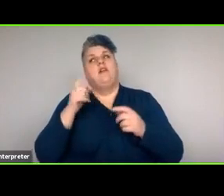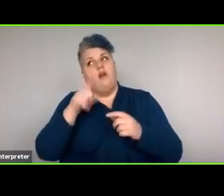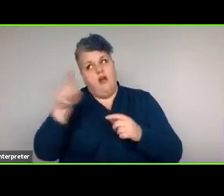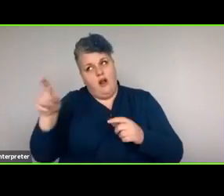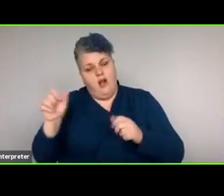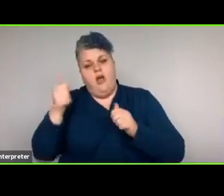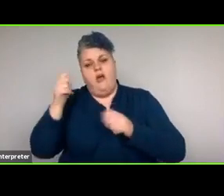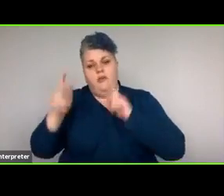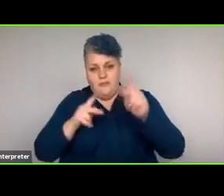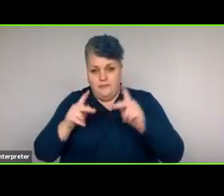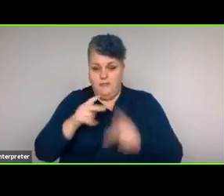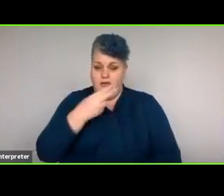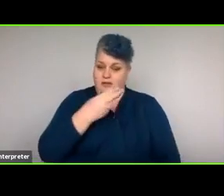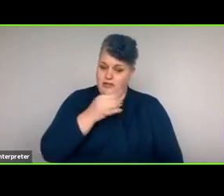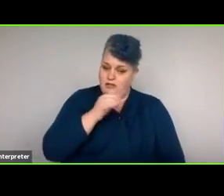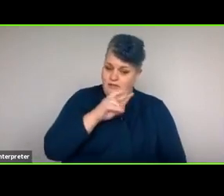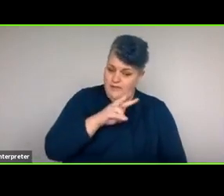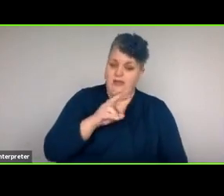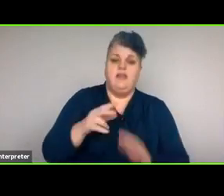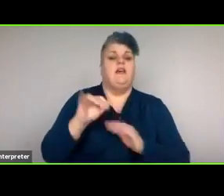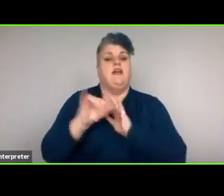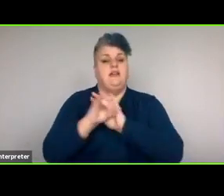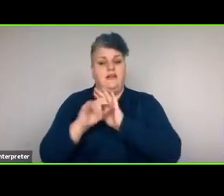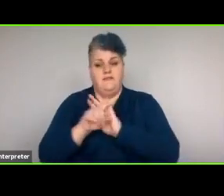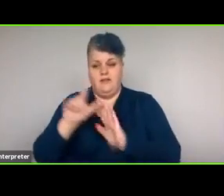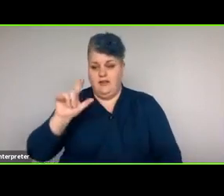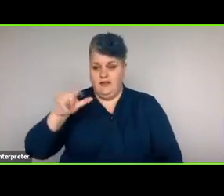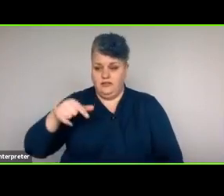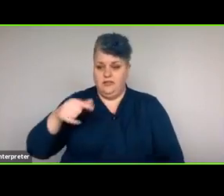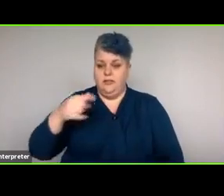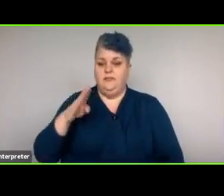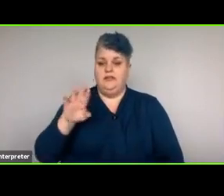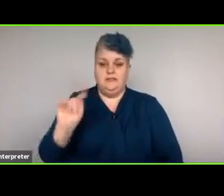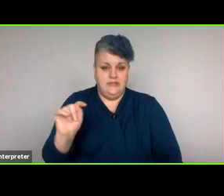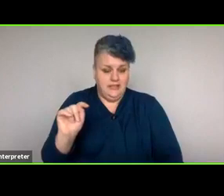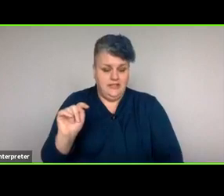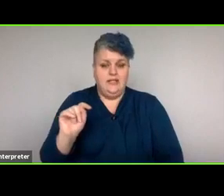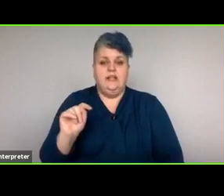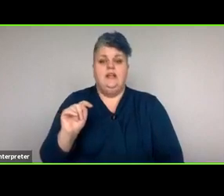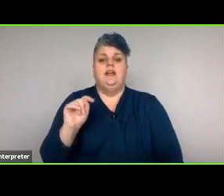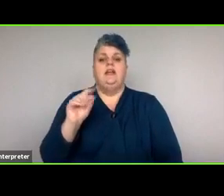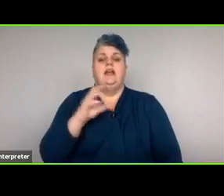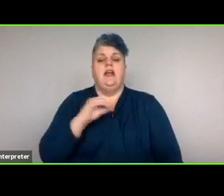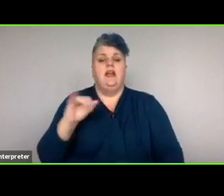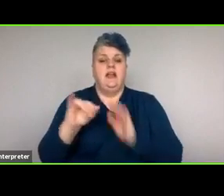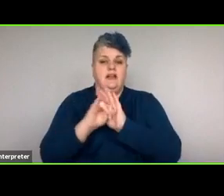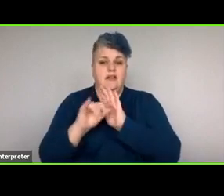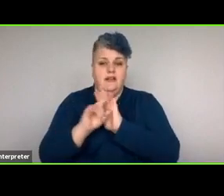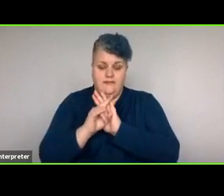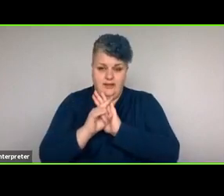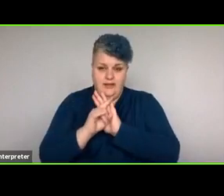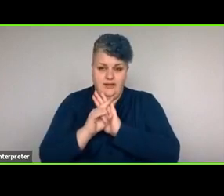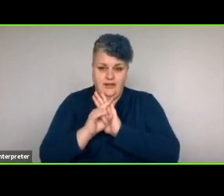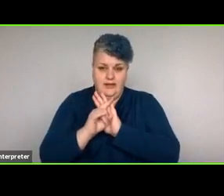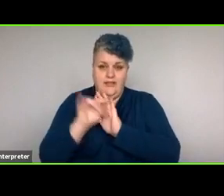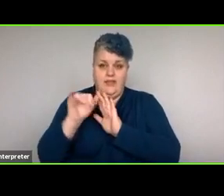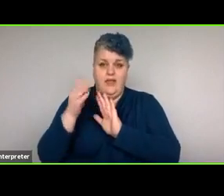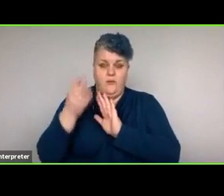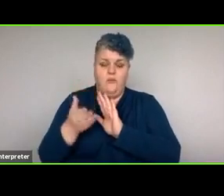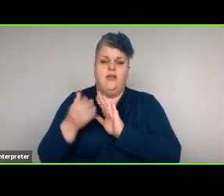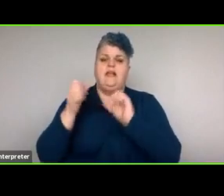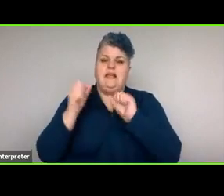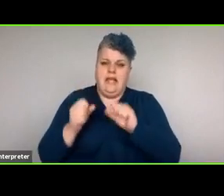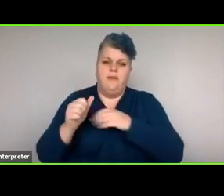identify as LGBT. And we know that people who are LGBT and who identify as LGBT are at a higher risk